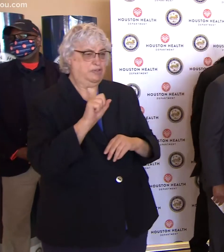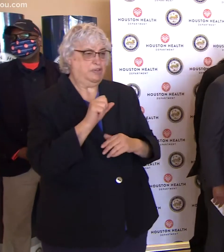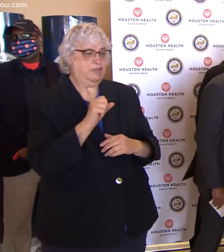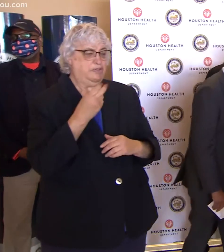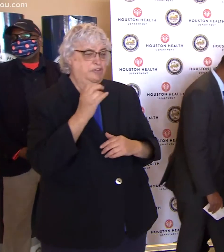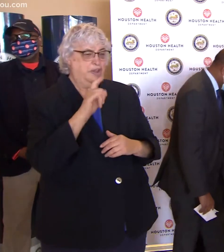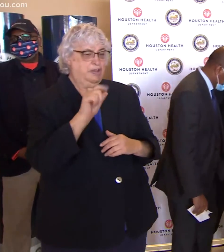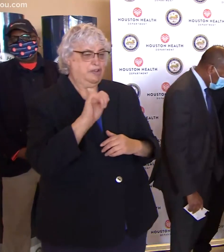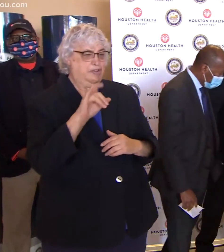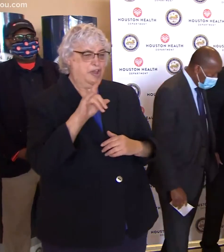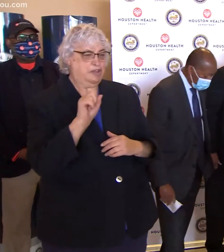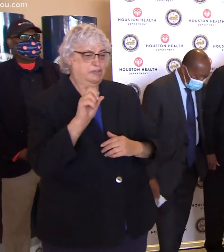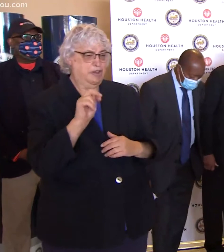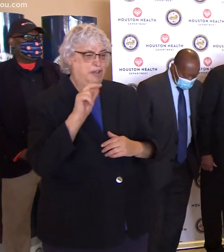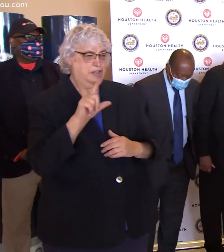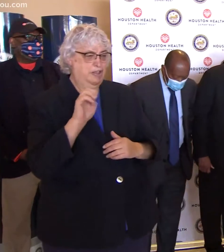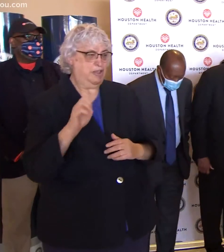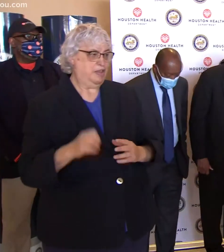Sheila Jackson Lee.